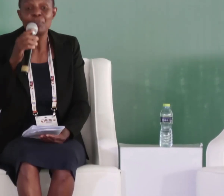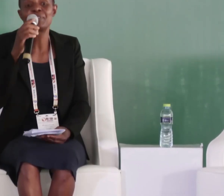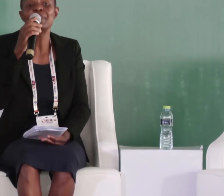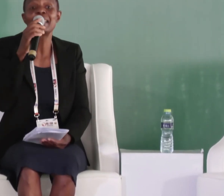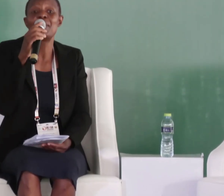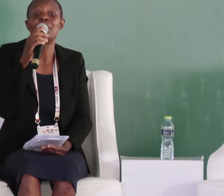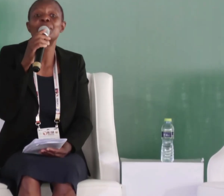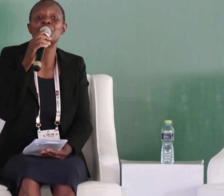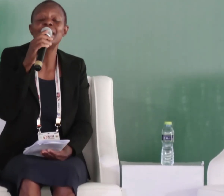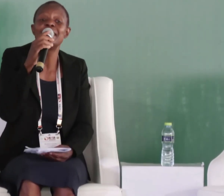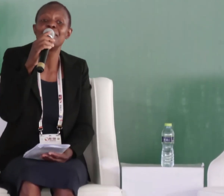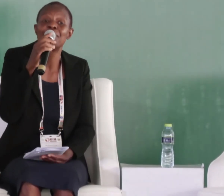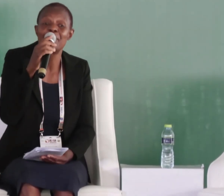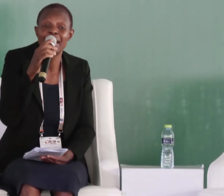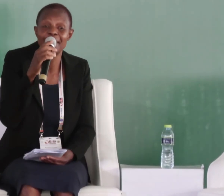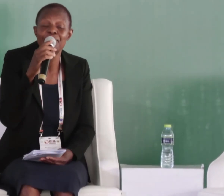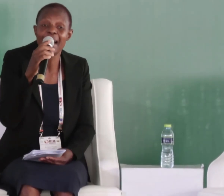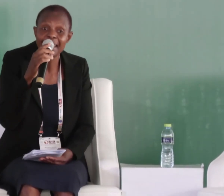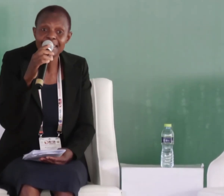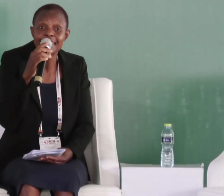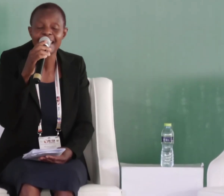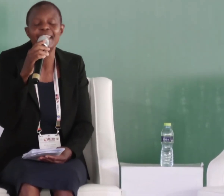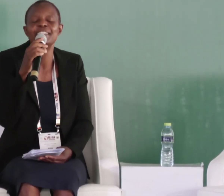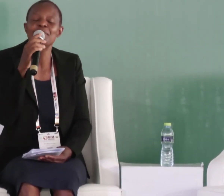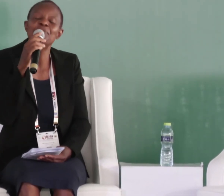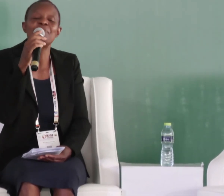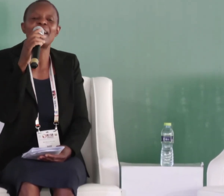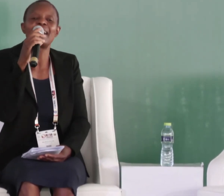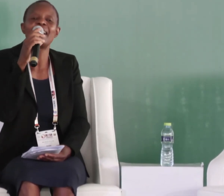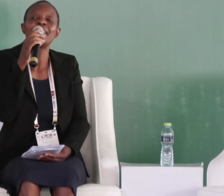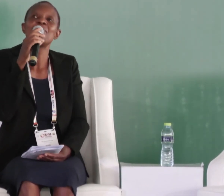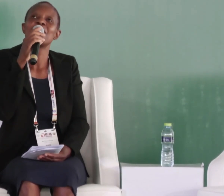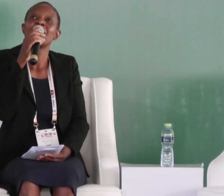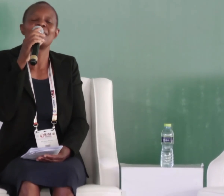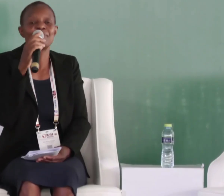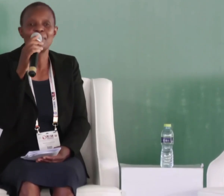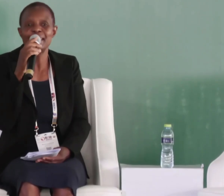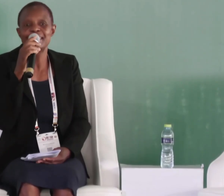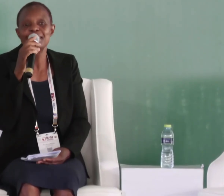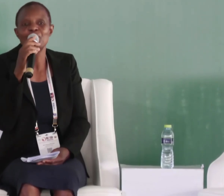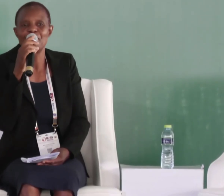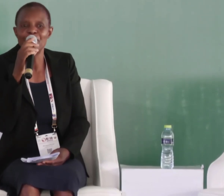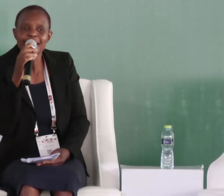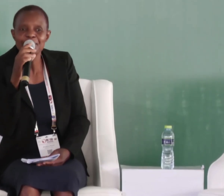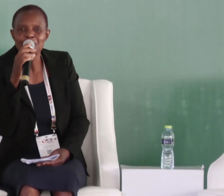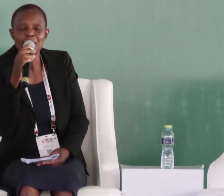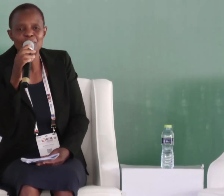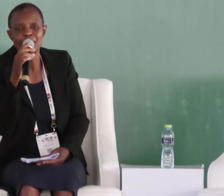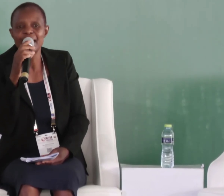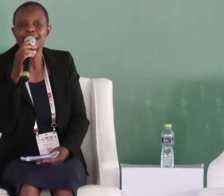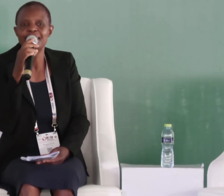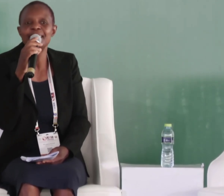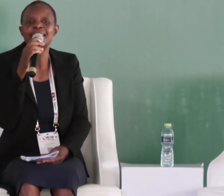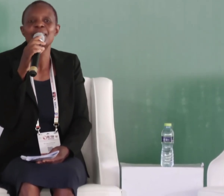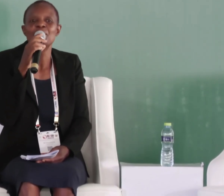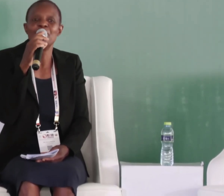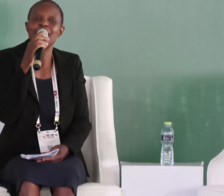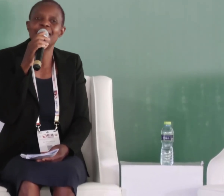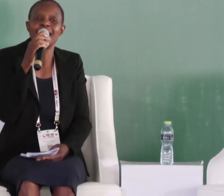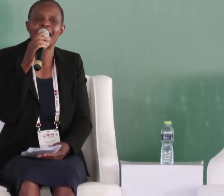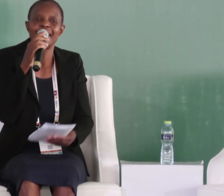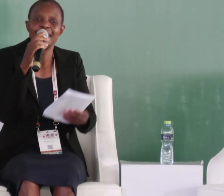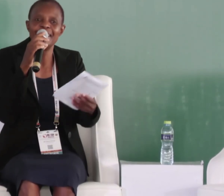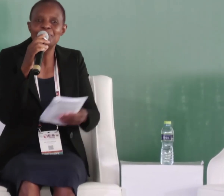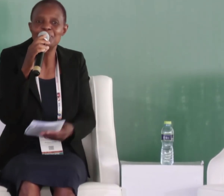You were talking about dwindling pharma funds, and if the pharmacists were willing to implement this